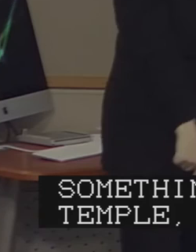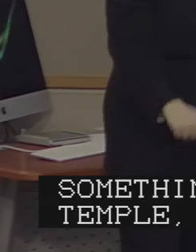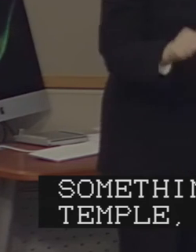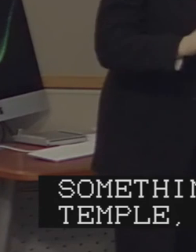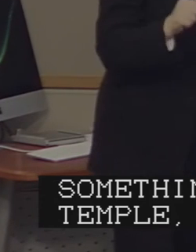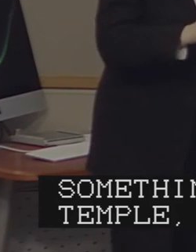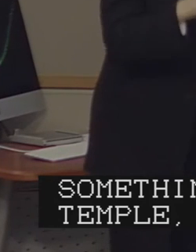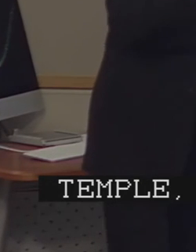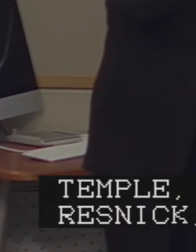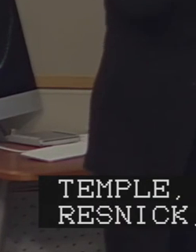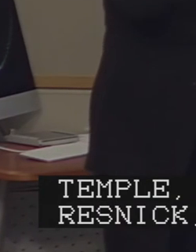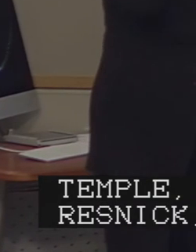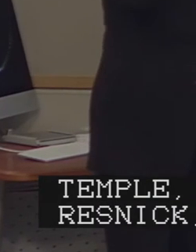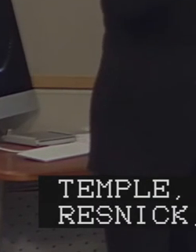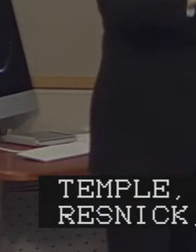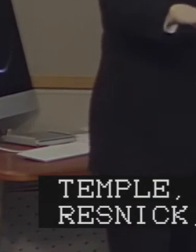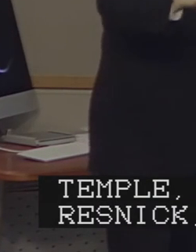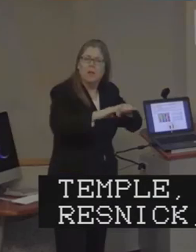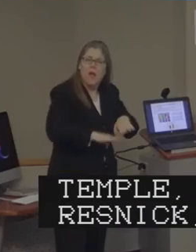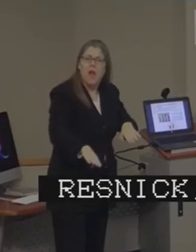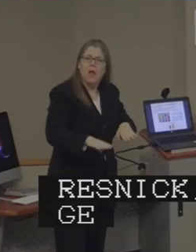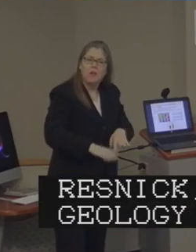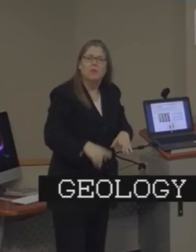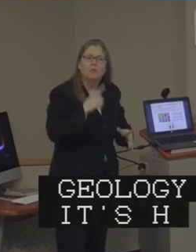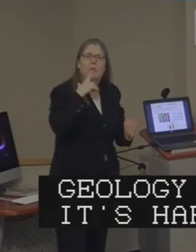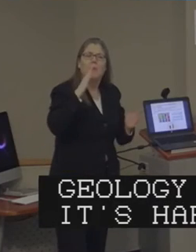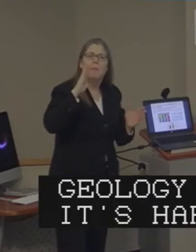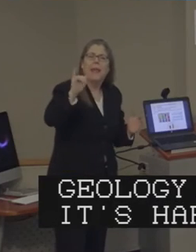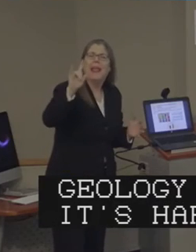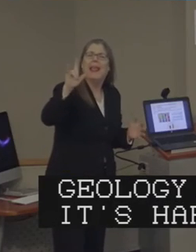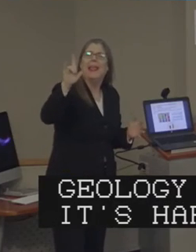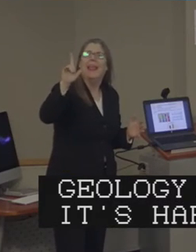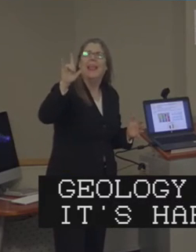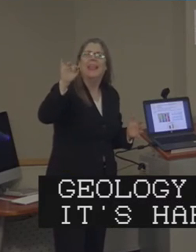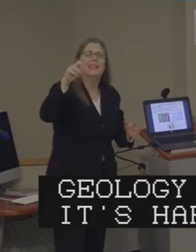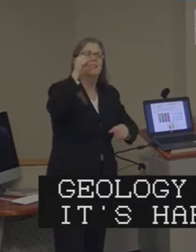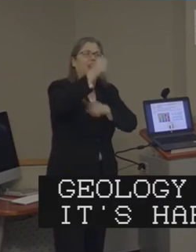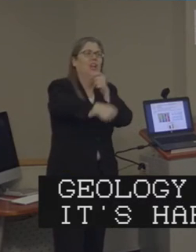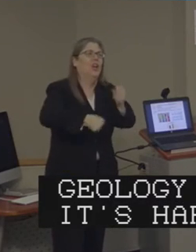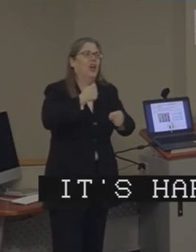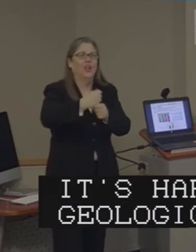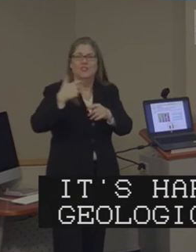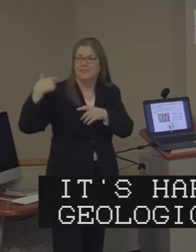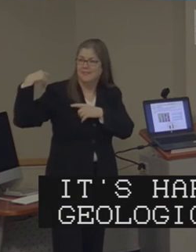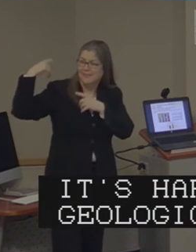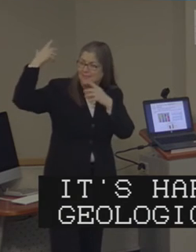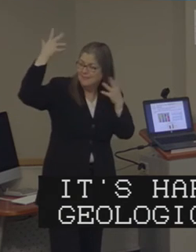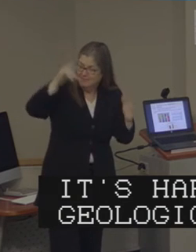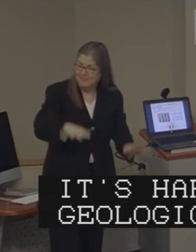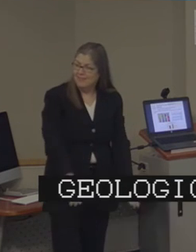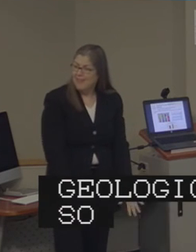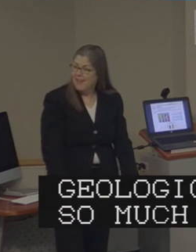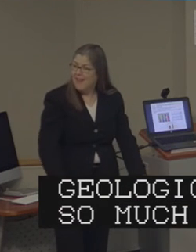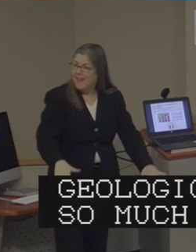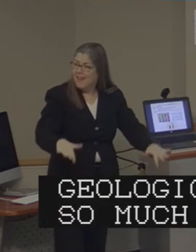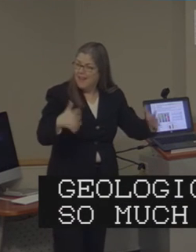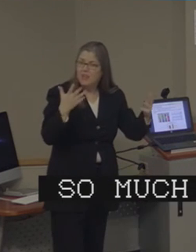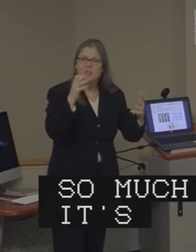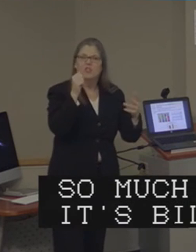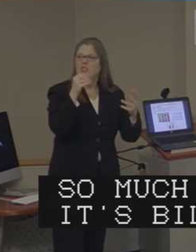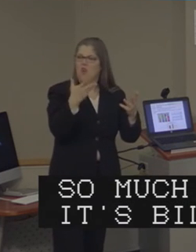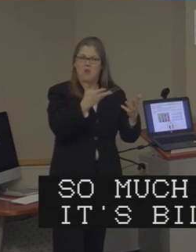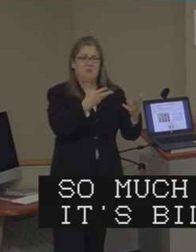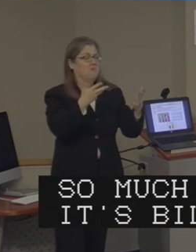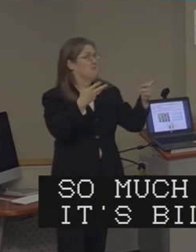so much time. It's billions and billions of years. And the geological time scale isn't any